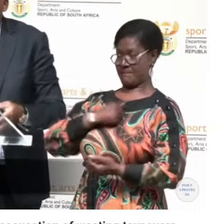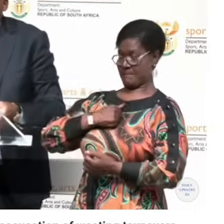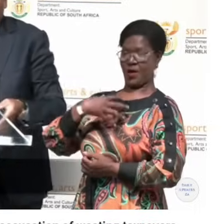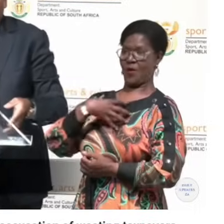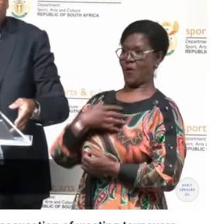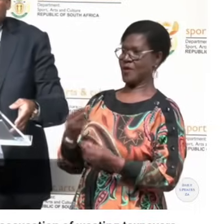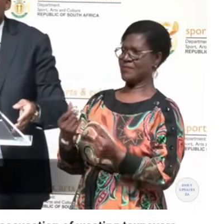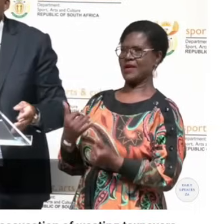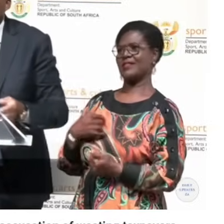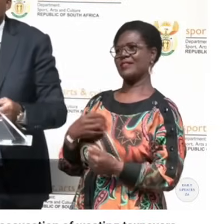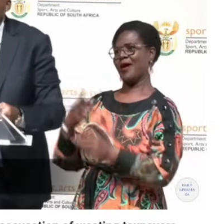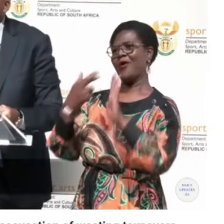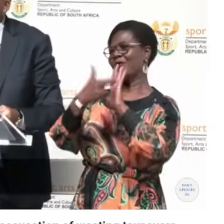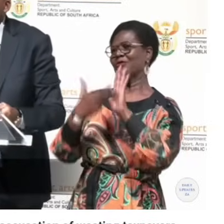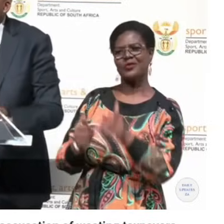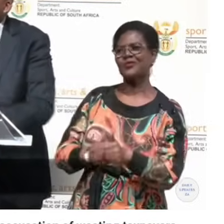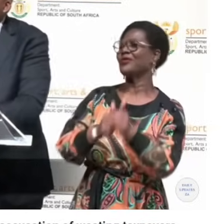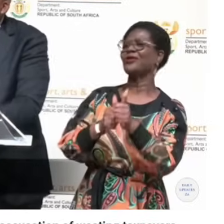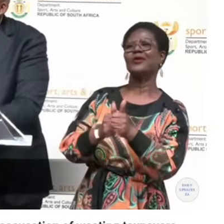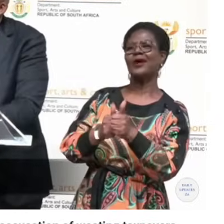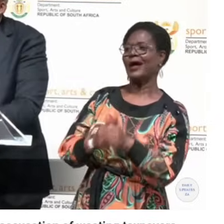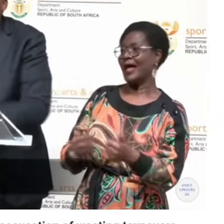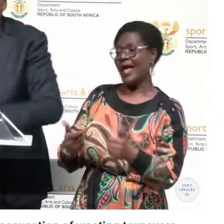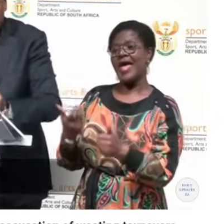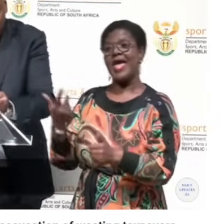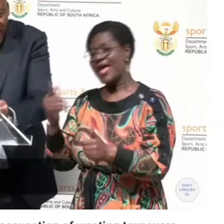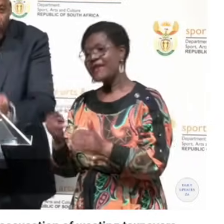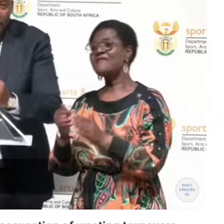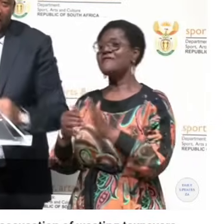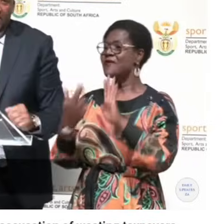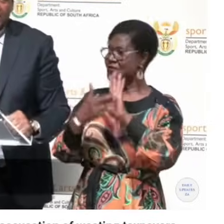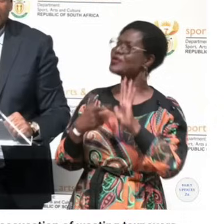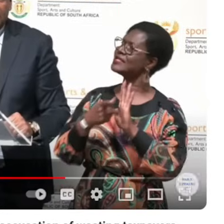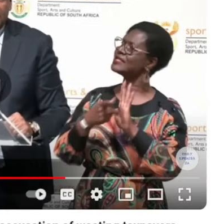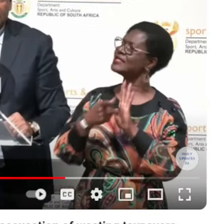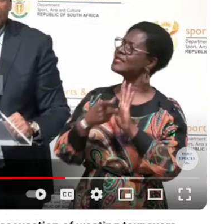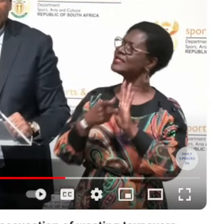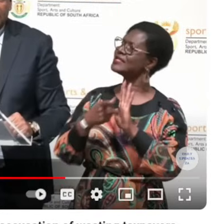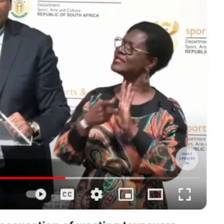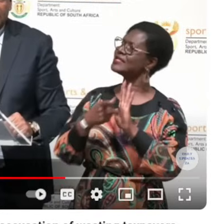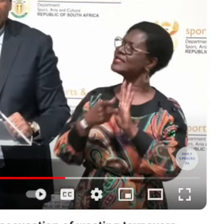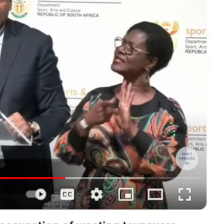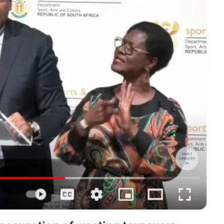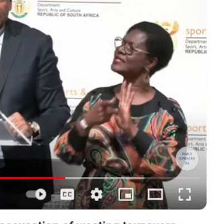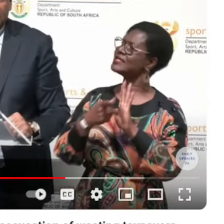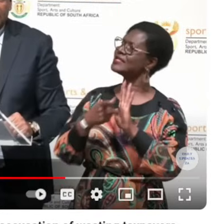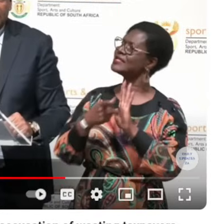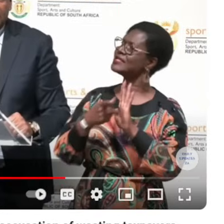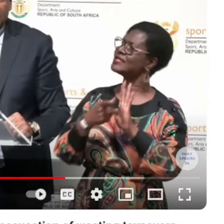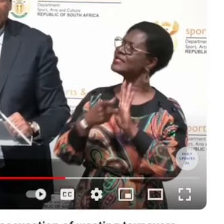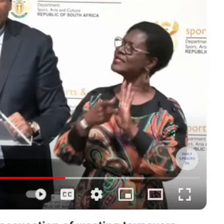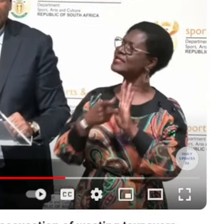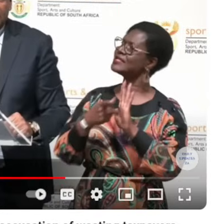and I must follow the rules, if the rule says I must fly economy class, I shall fly economy class. And guys, what do you